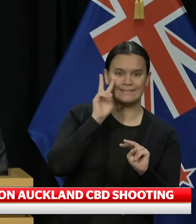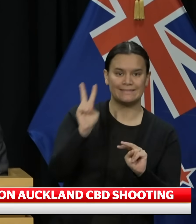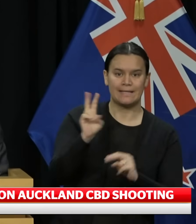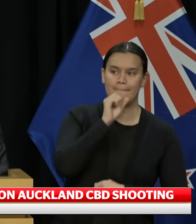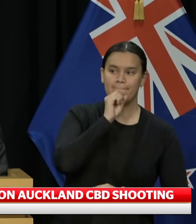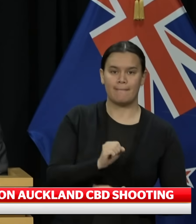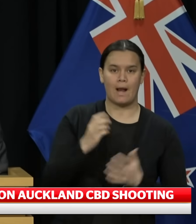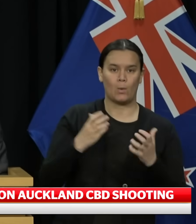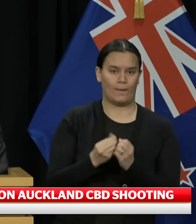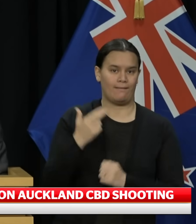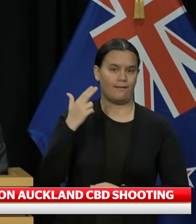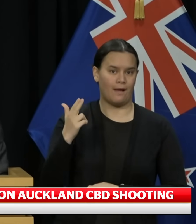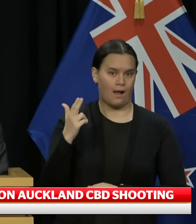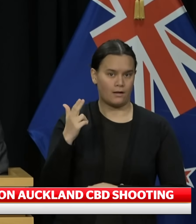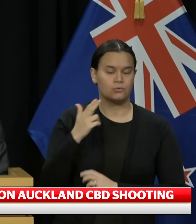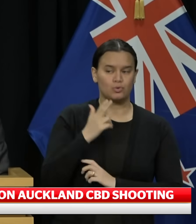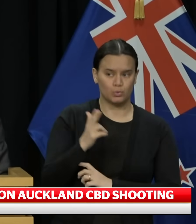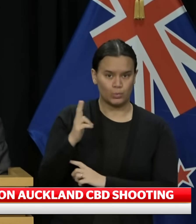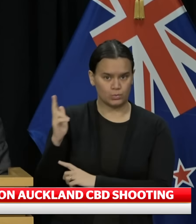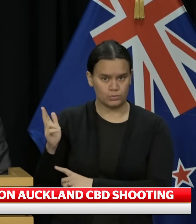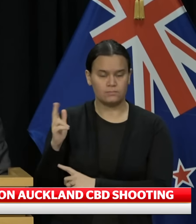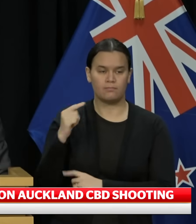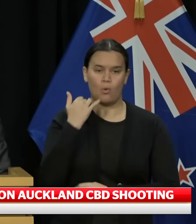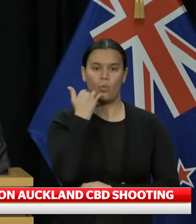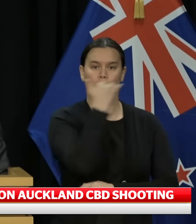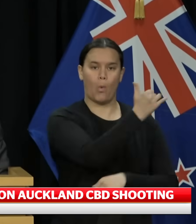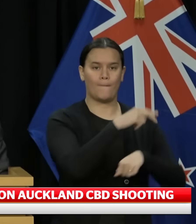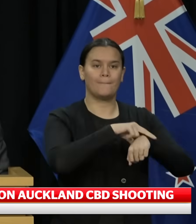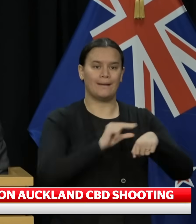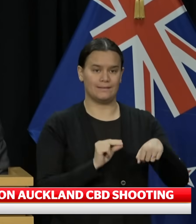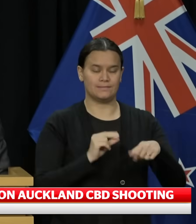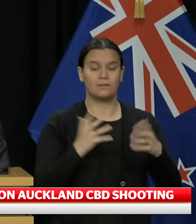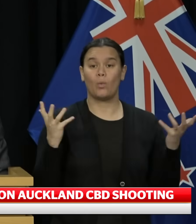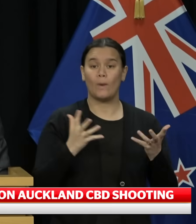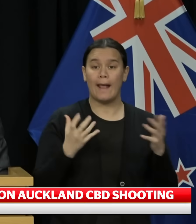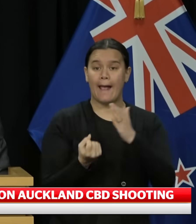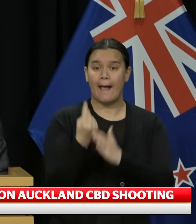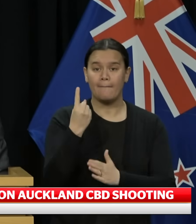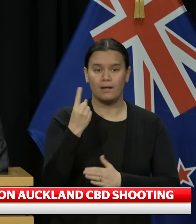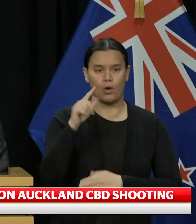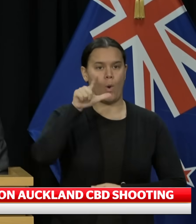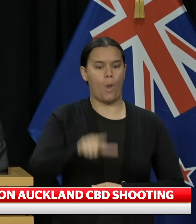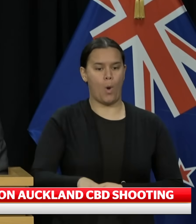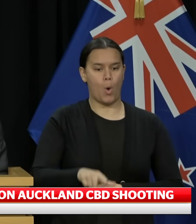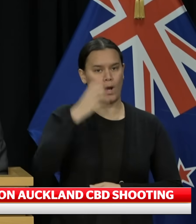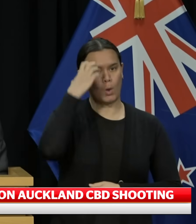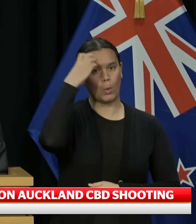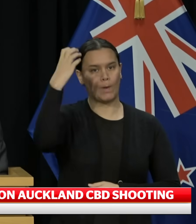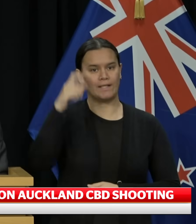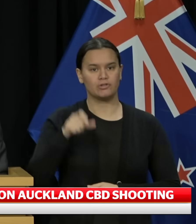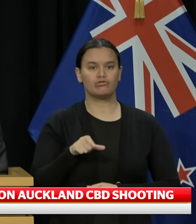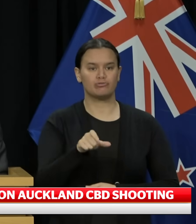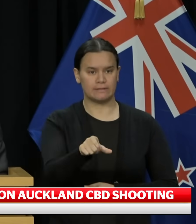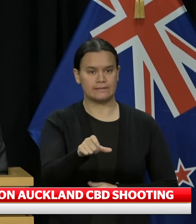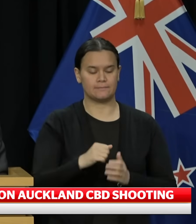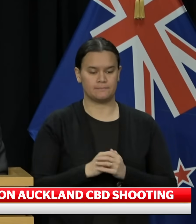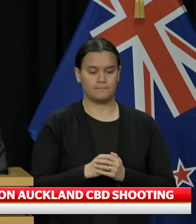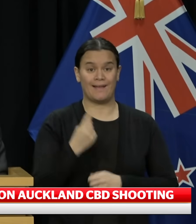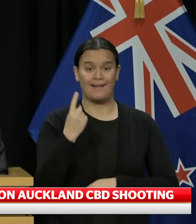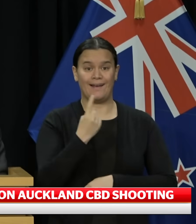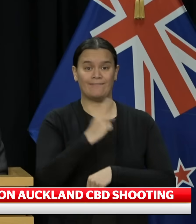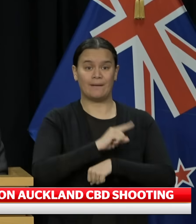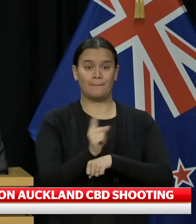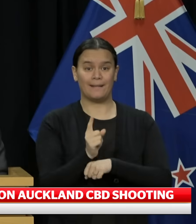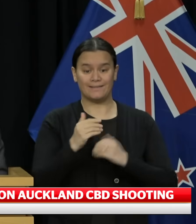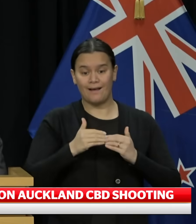gun shooting in central Auckland at a building on Lower Queen Street. At 7:34 a.m, police arrived on the